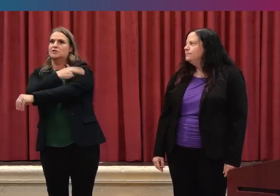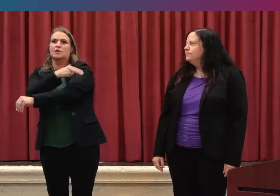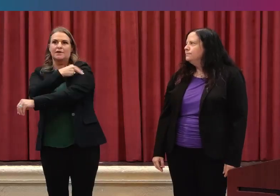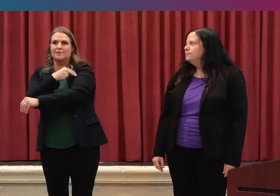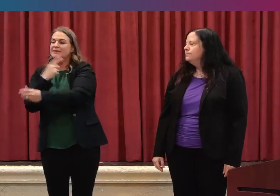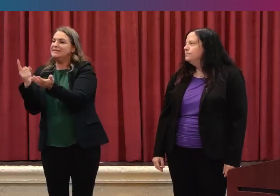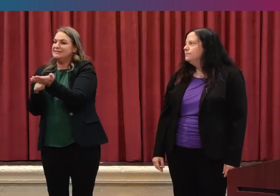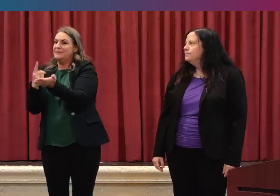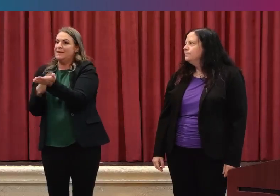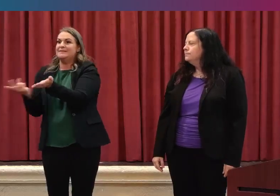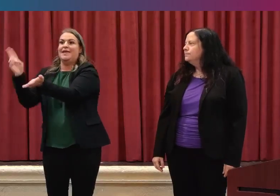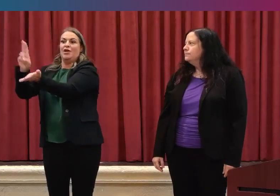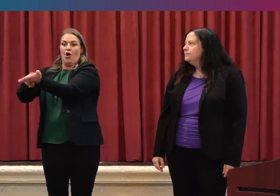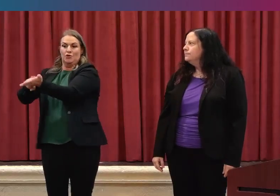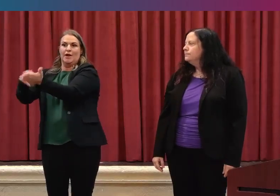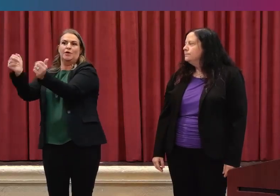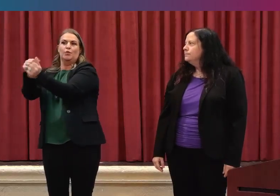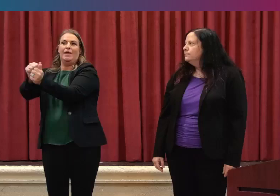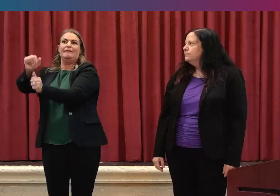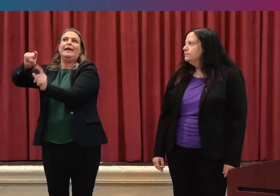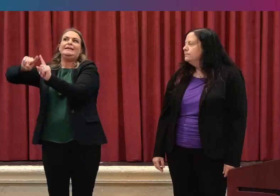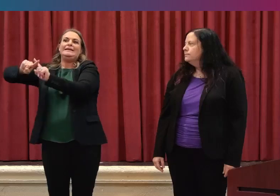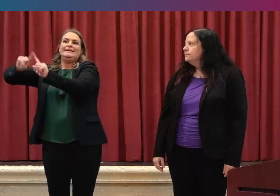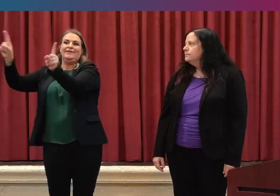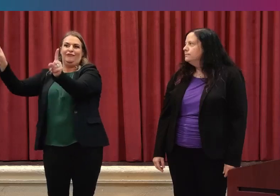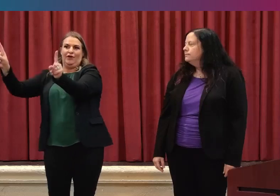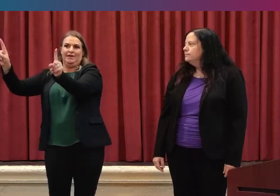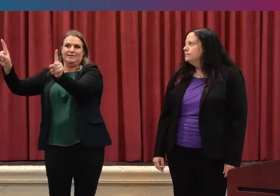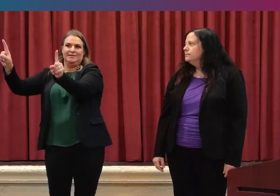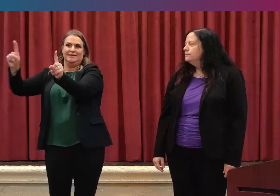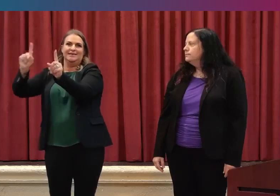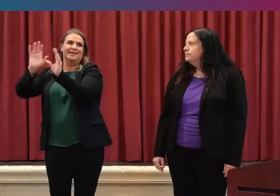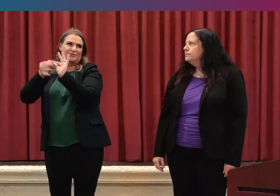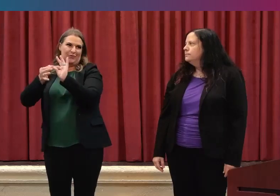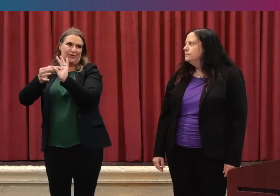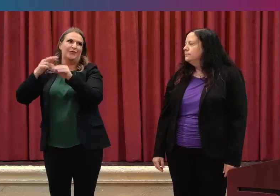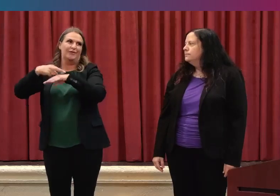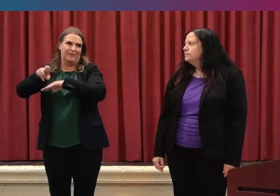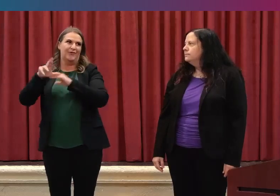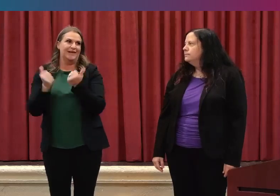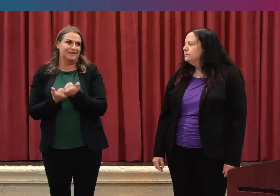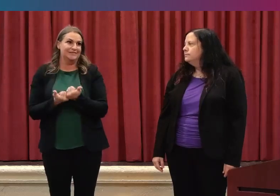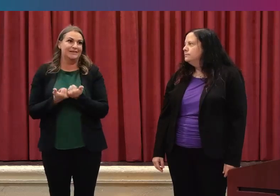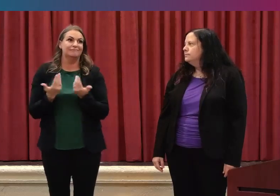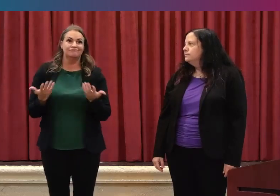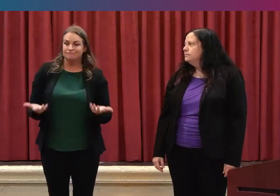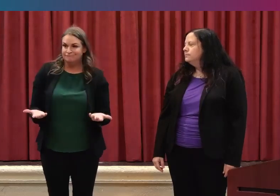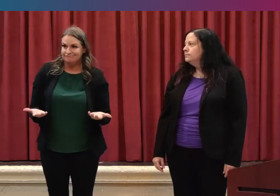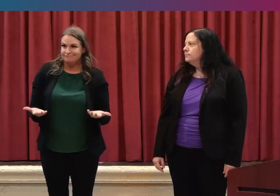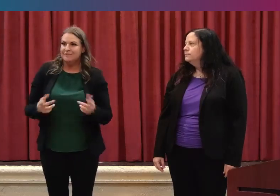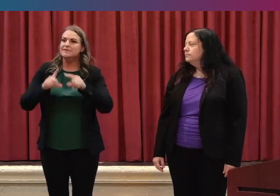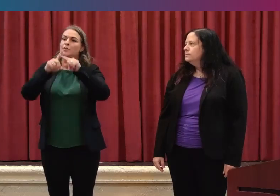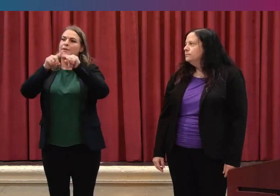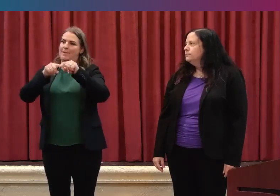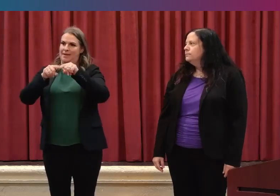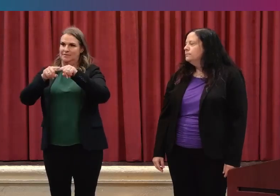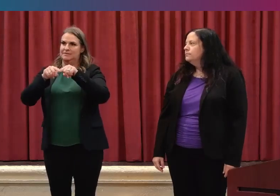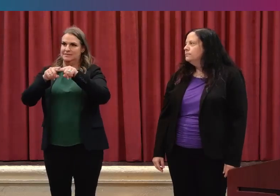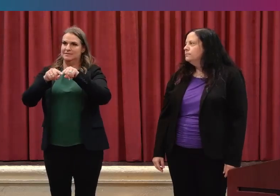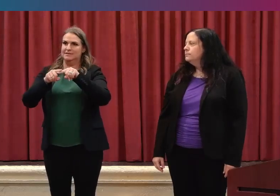Other companies and organizations and hospitals, they contract out with different referral agencies.